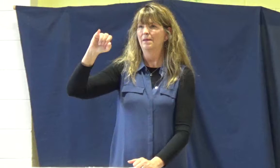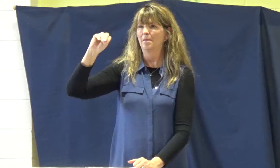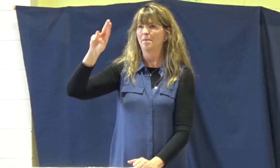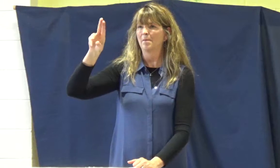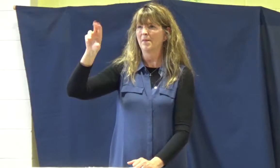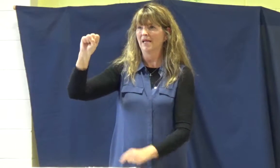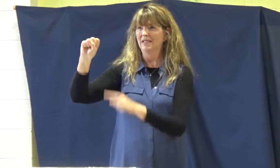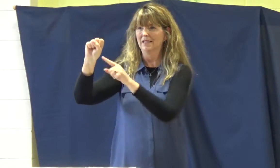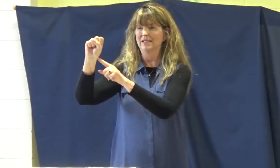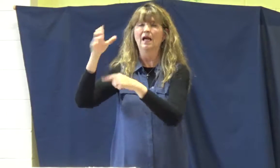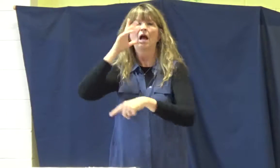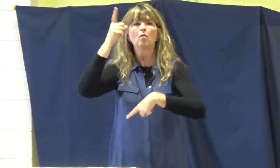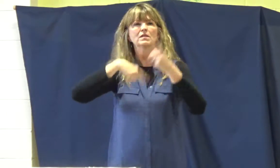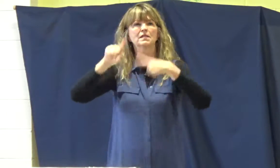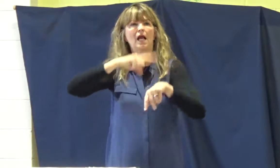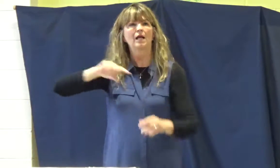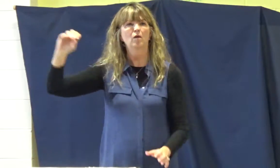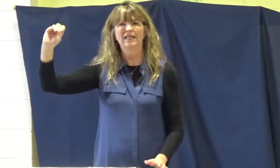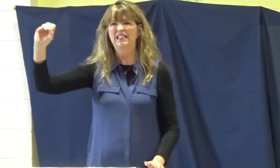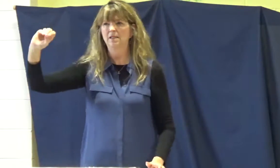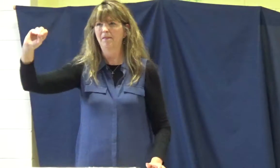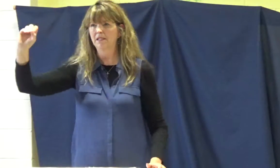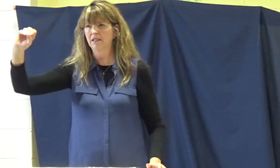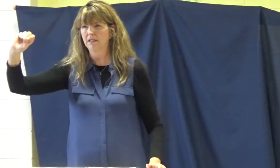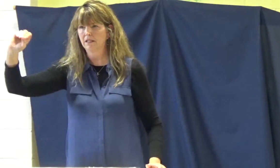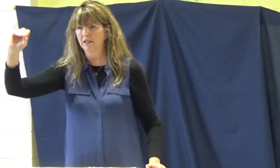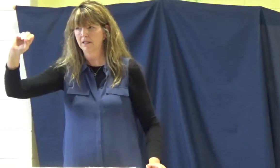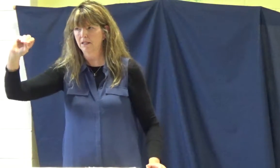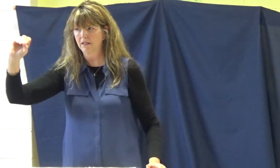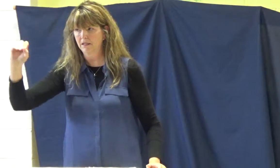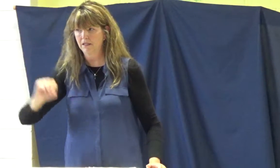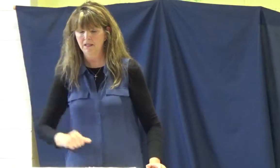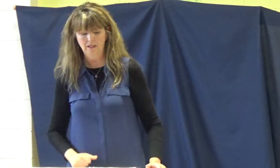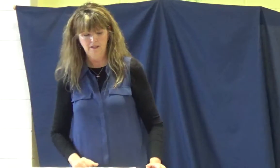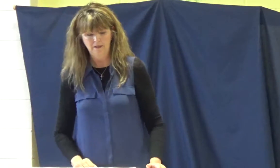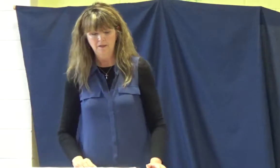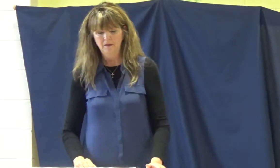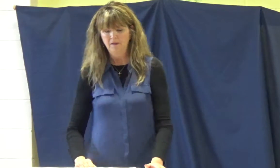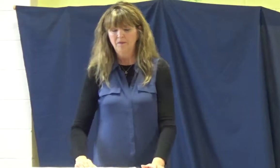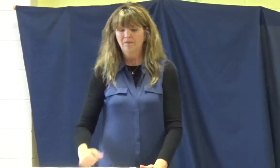named Onesimus. And I'm going to sign it like this.